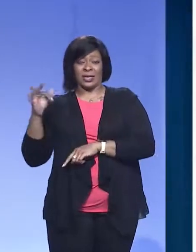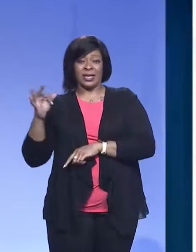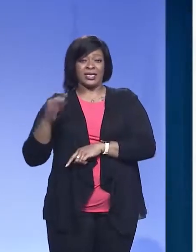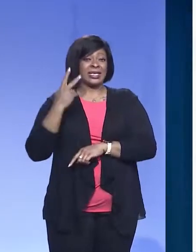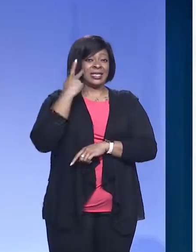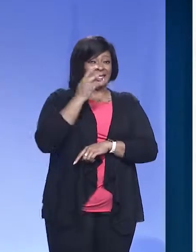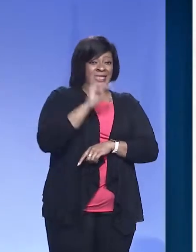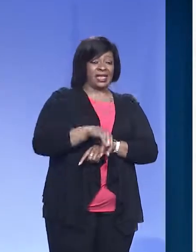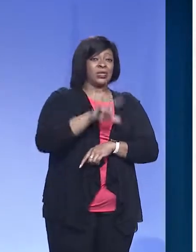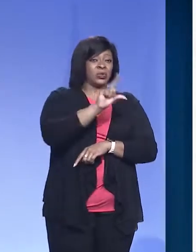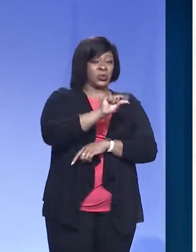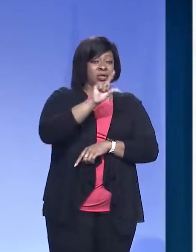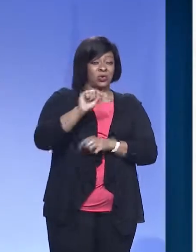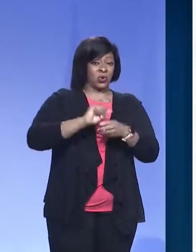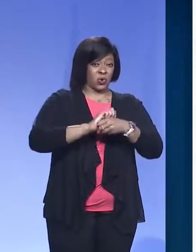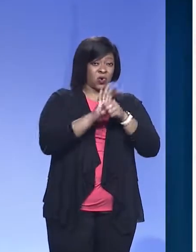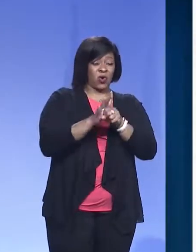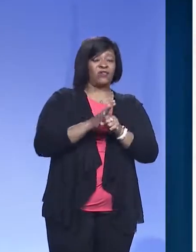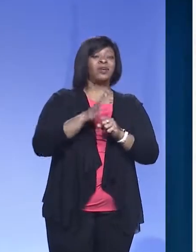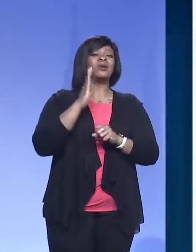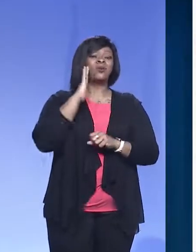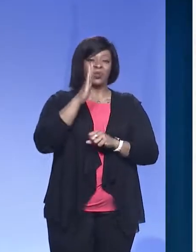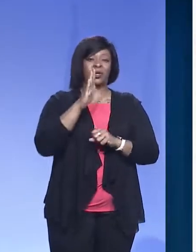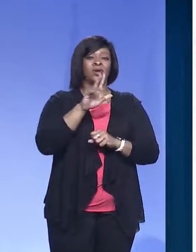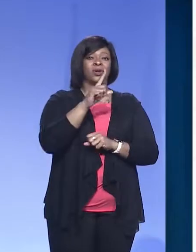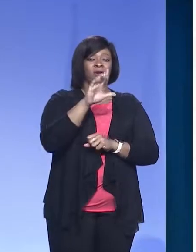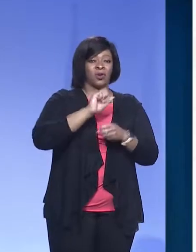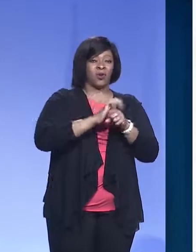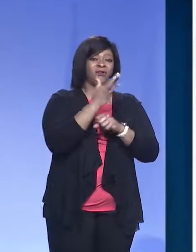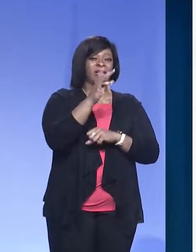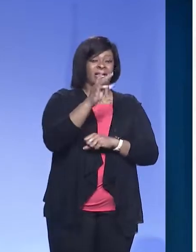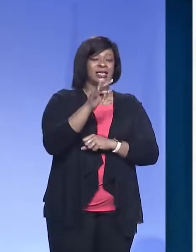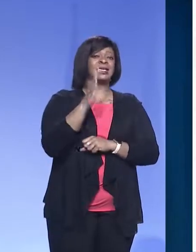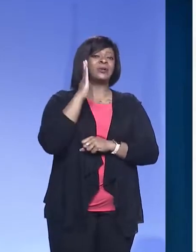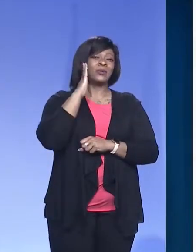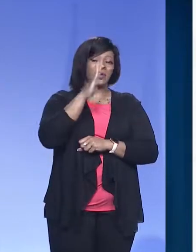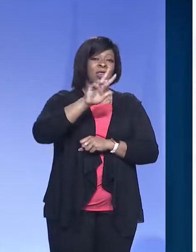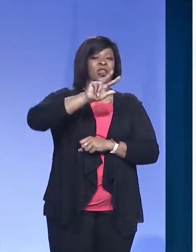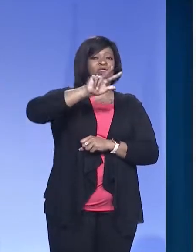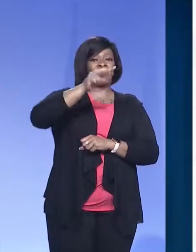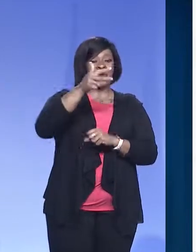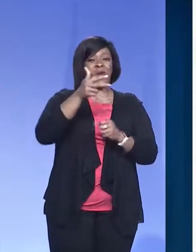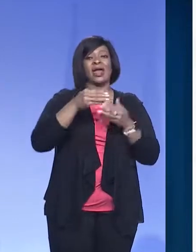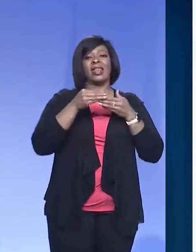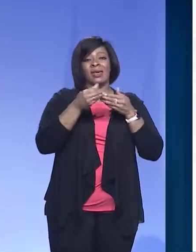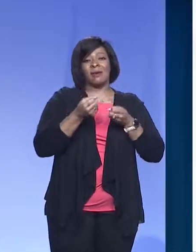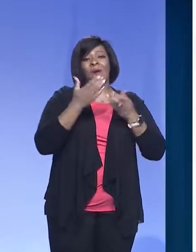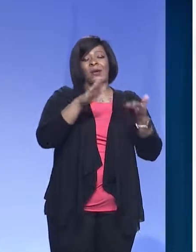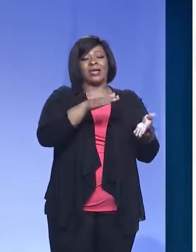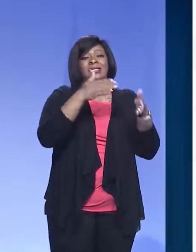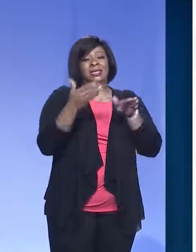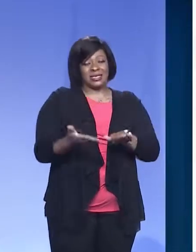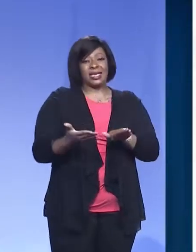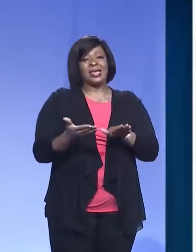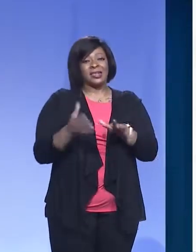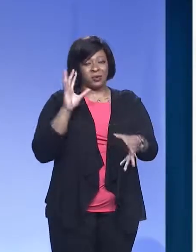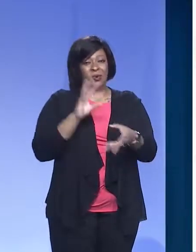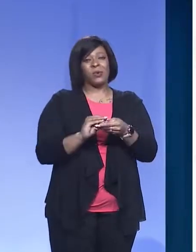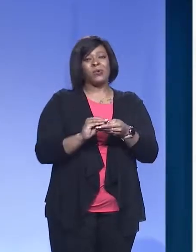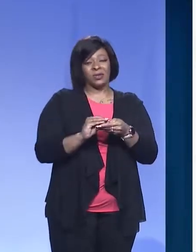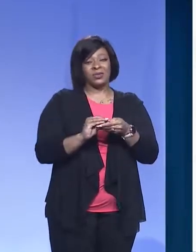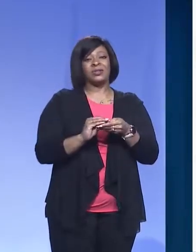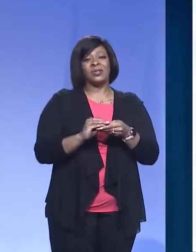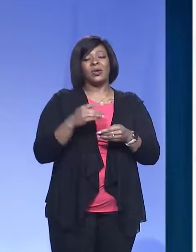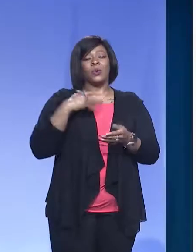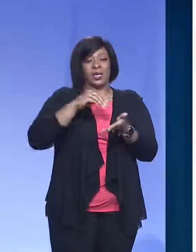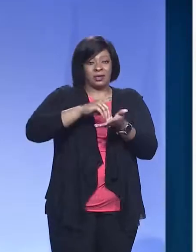for 2020, COVID-19 will be the third leading cause of death. At the moment, we can